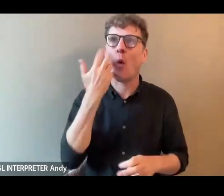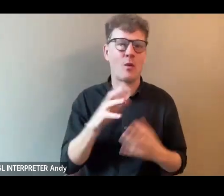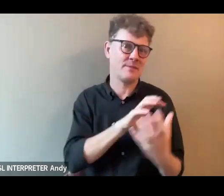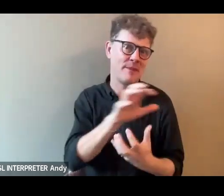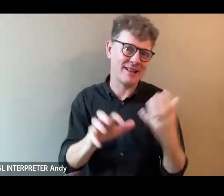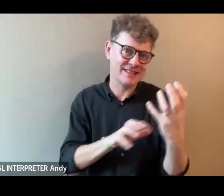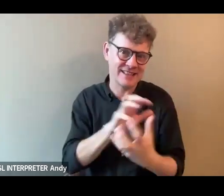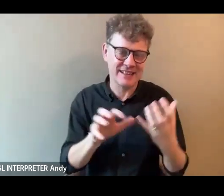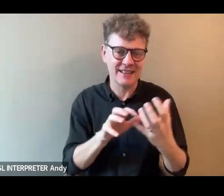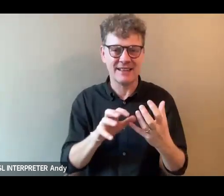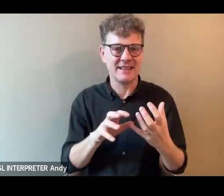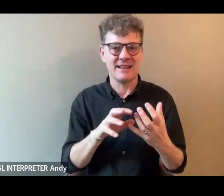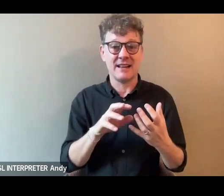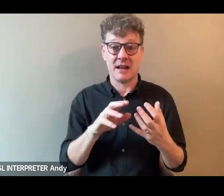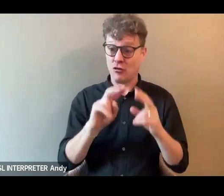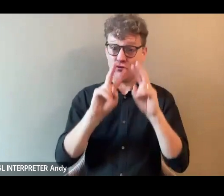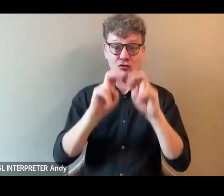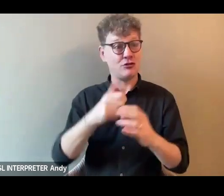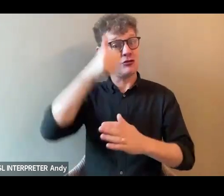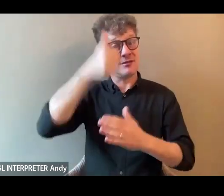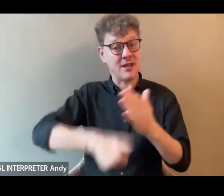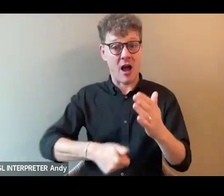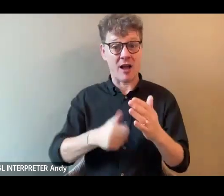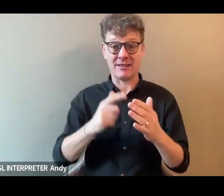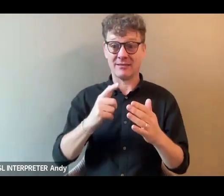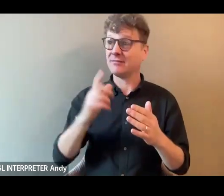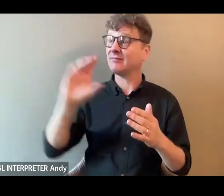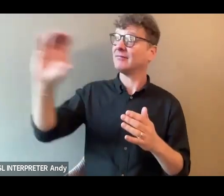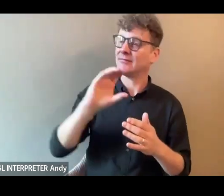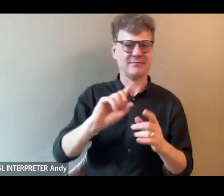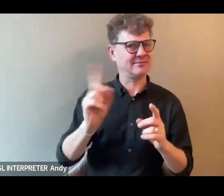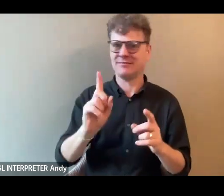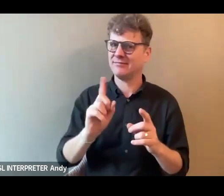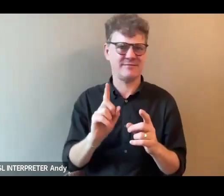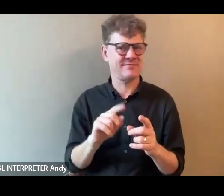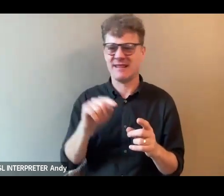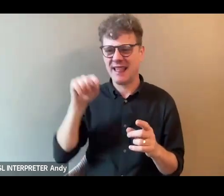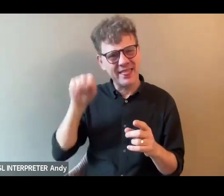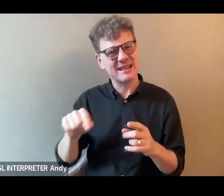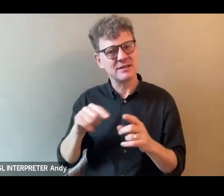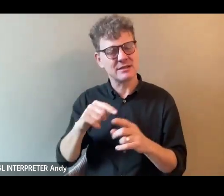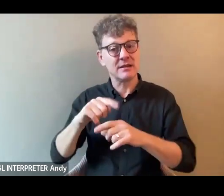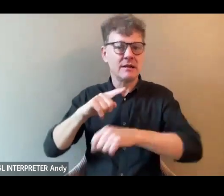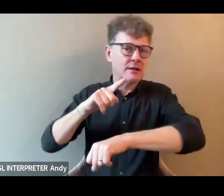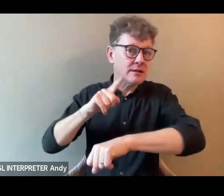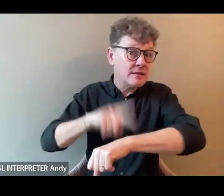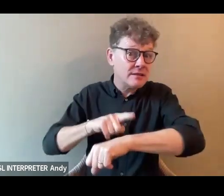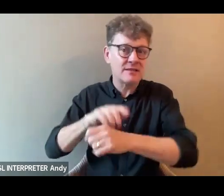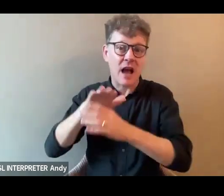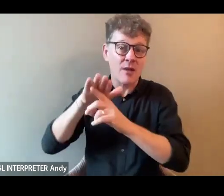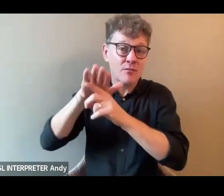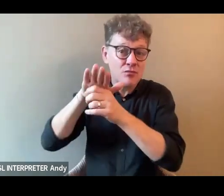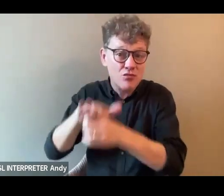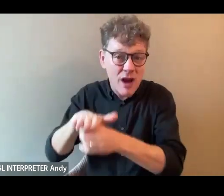on the day the study starts. When you're doing work of this sort, which is time pressured and often in parallel to